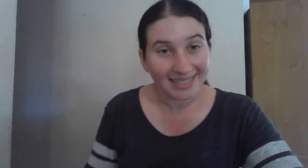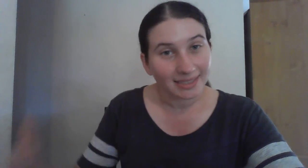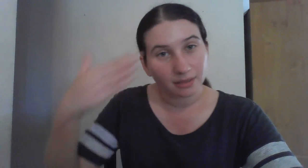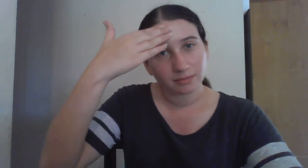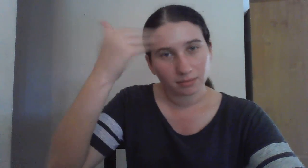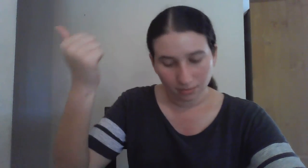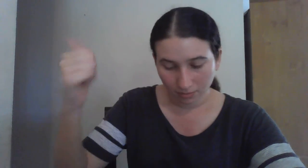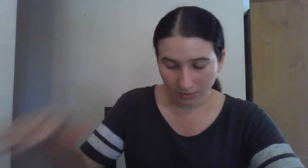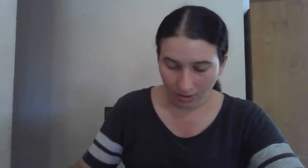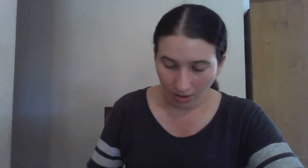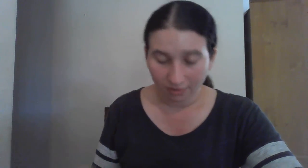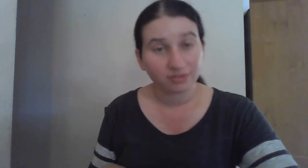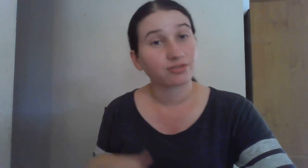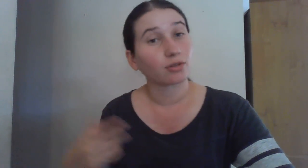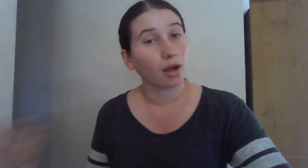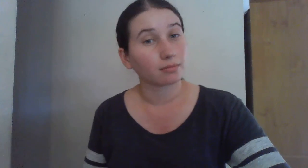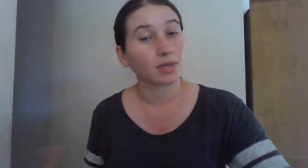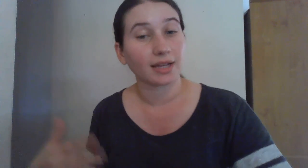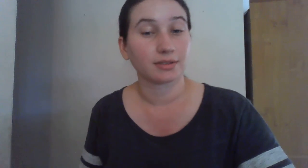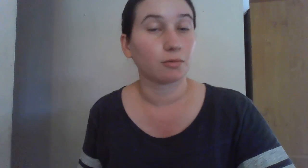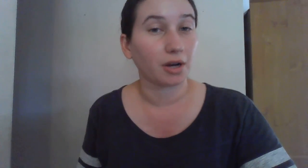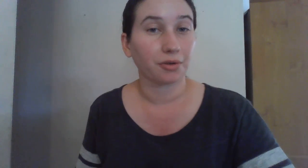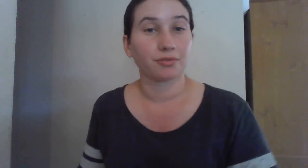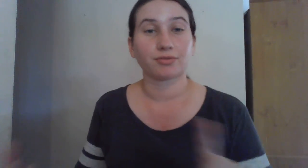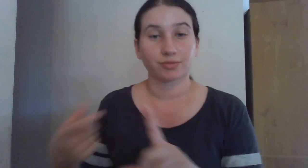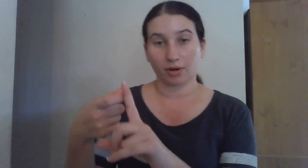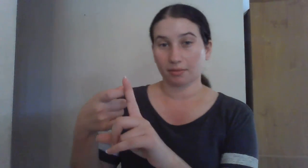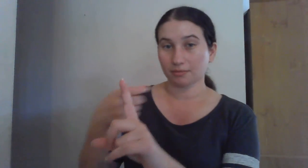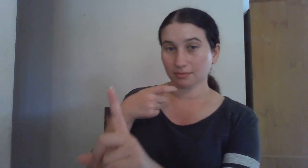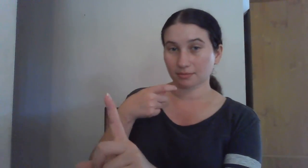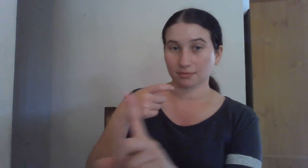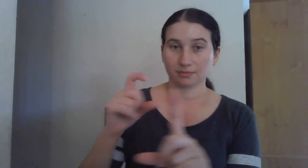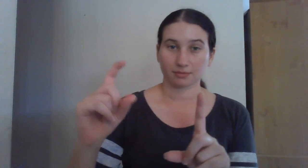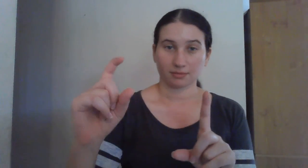Forget. From, as in where are you from?